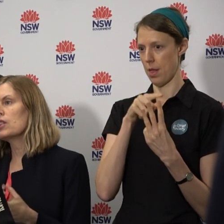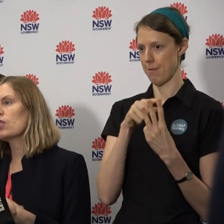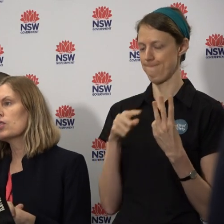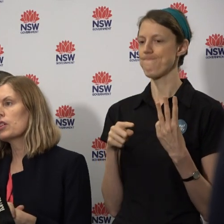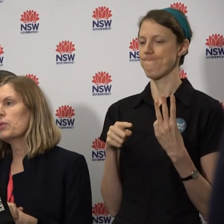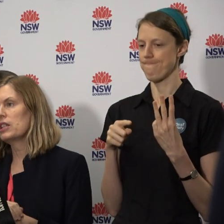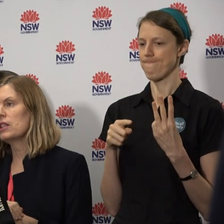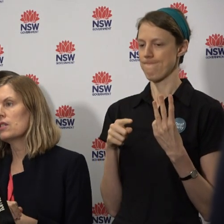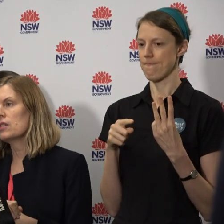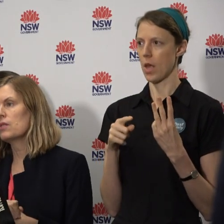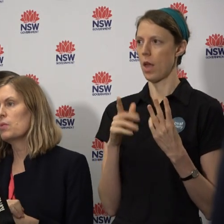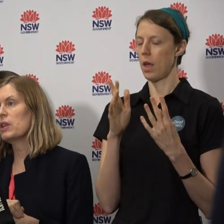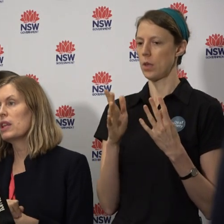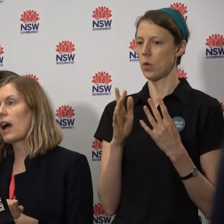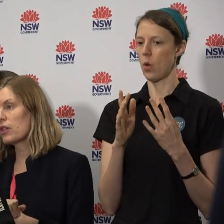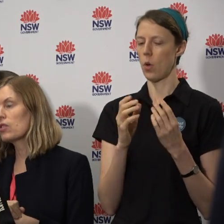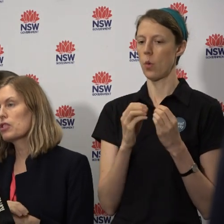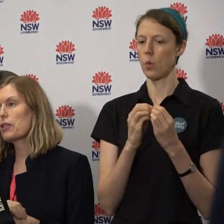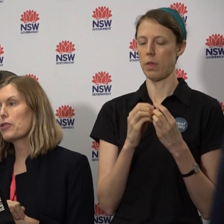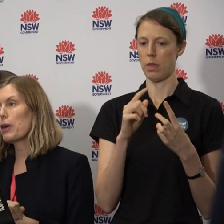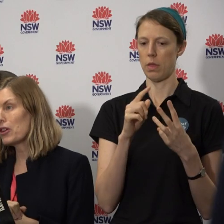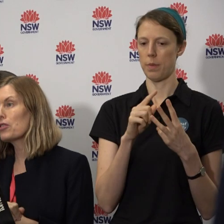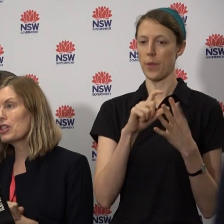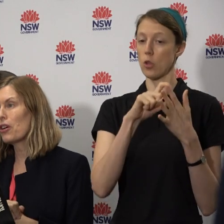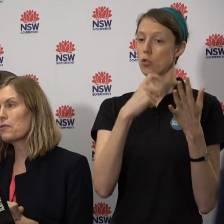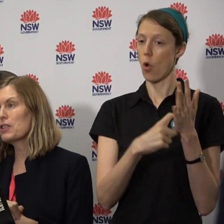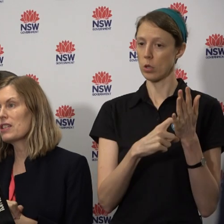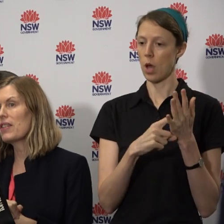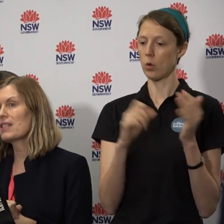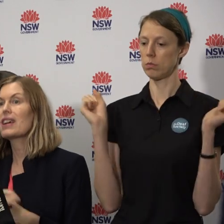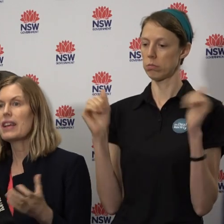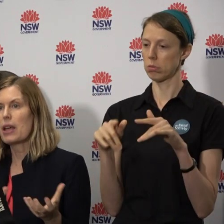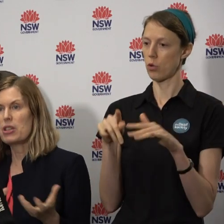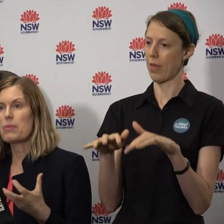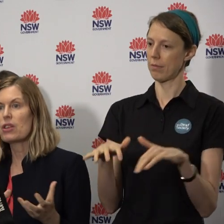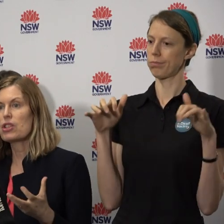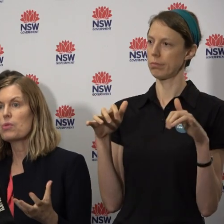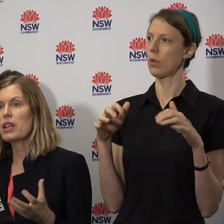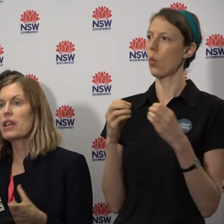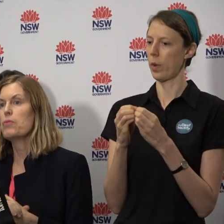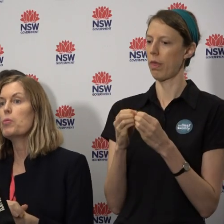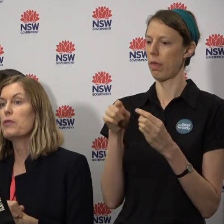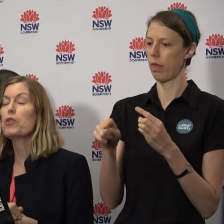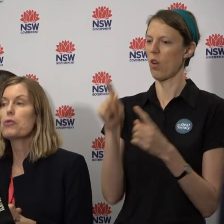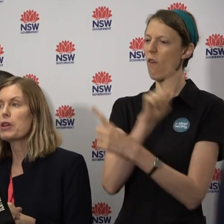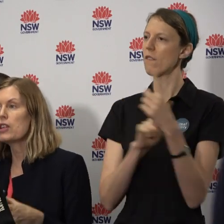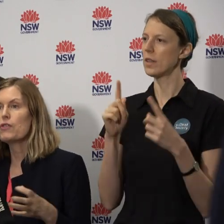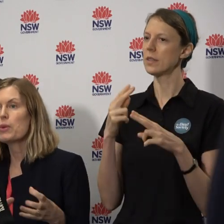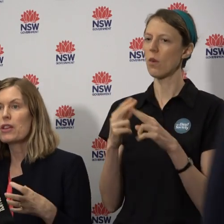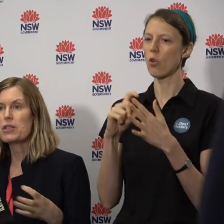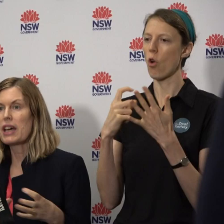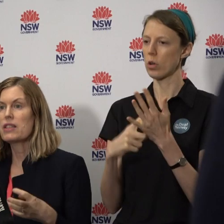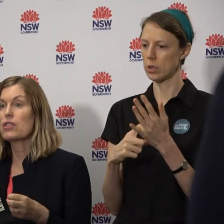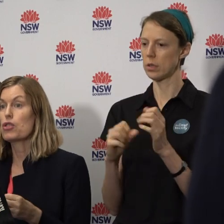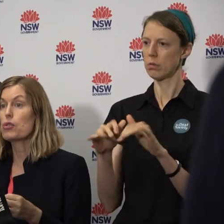with the doctor who attended with the other doctor at the radiology conference, then that's a clear epidemiological link, and we'll be further